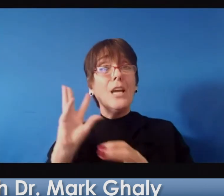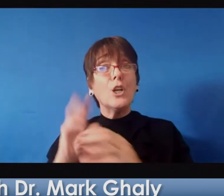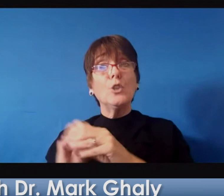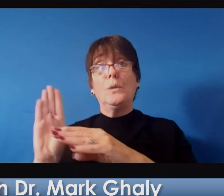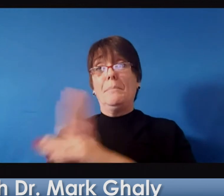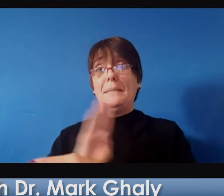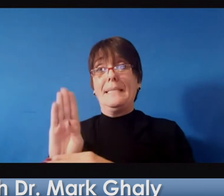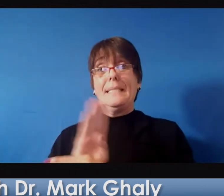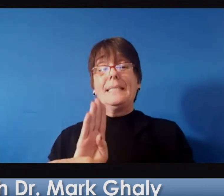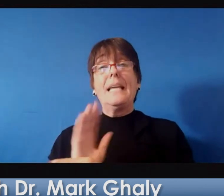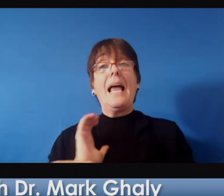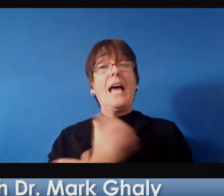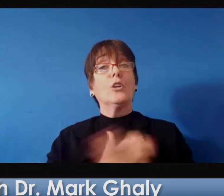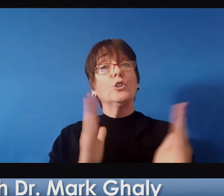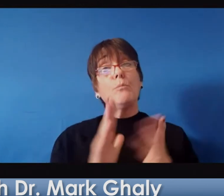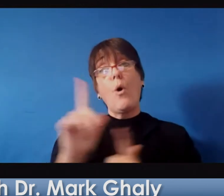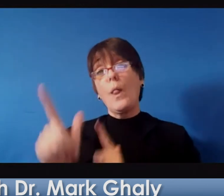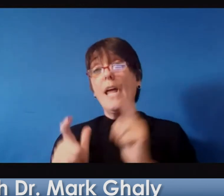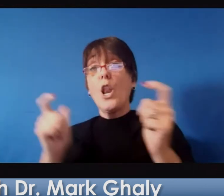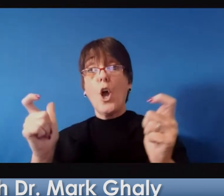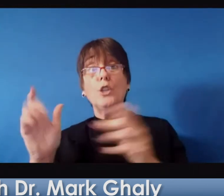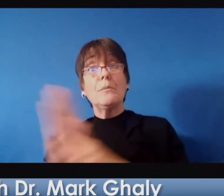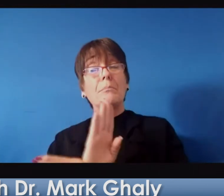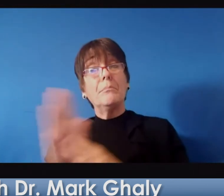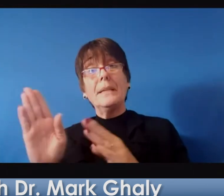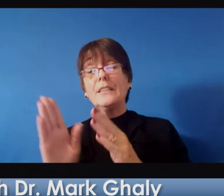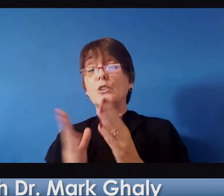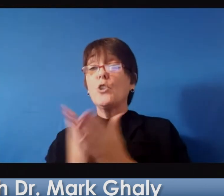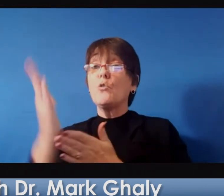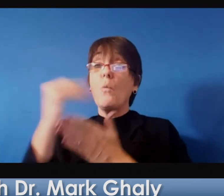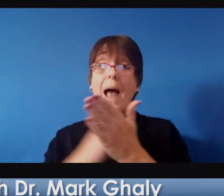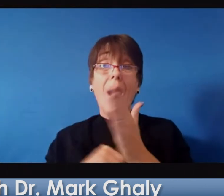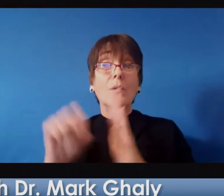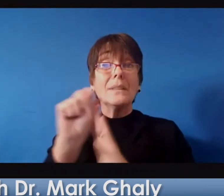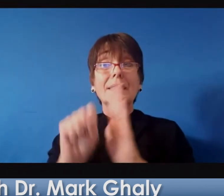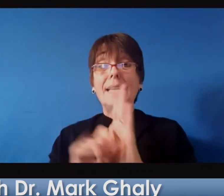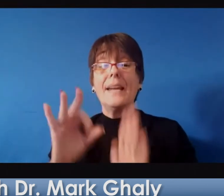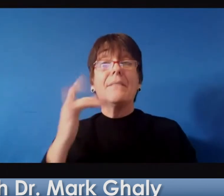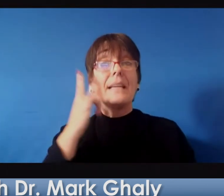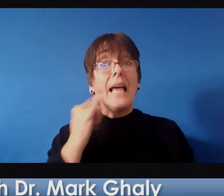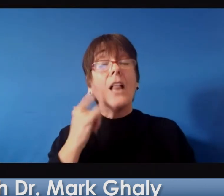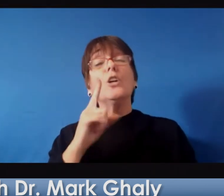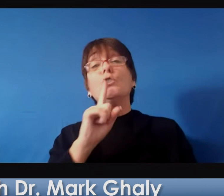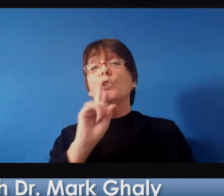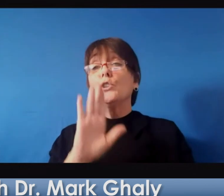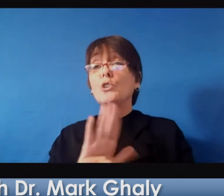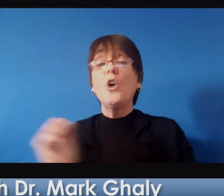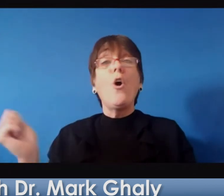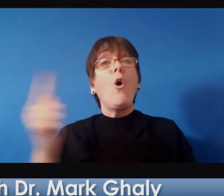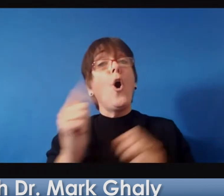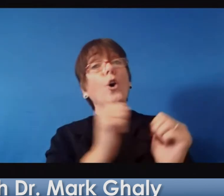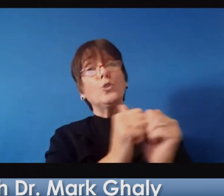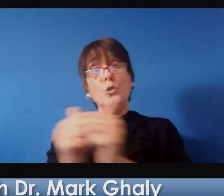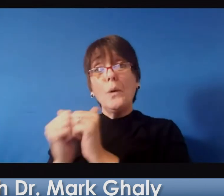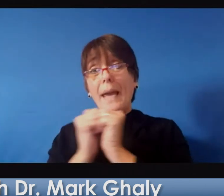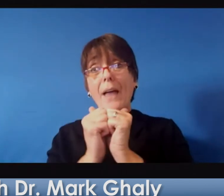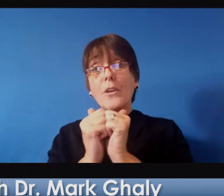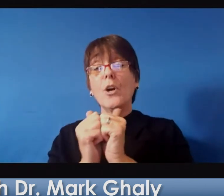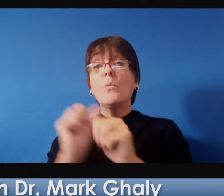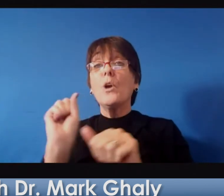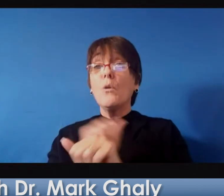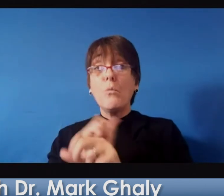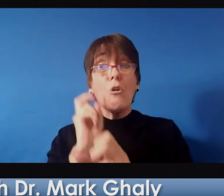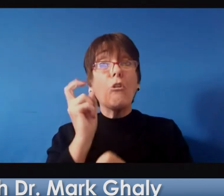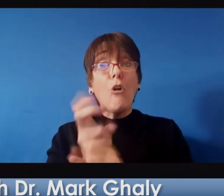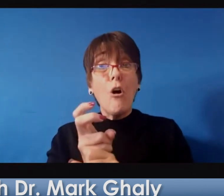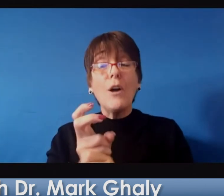and our small and large businesses across the state, to ensure that together we act, do these simple things,